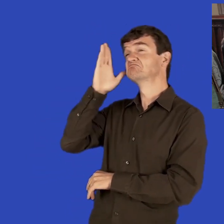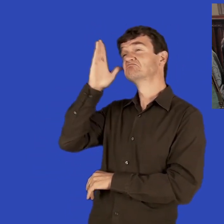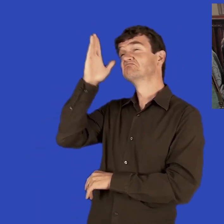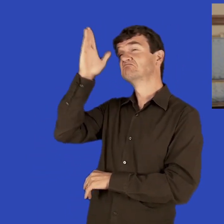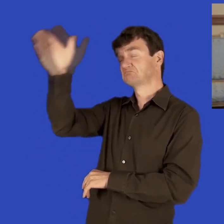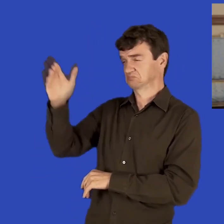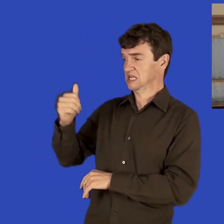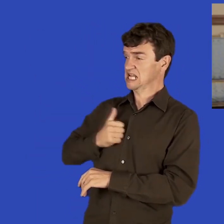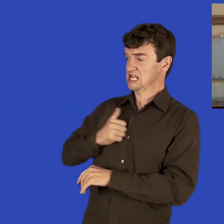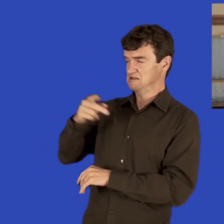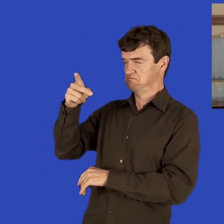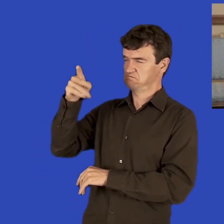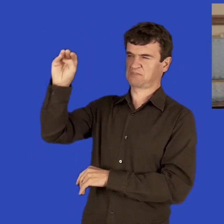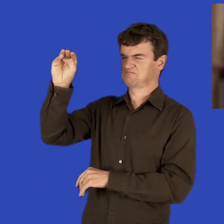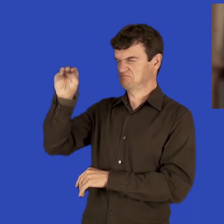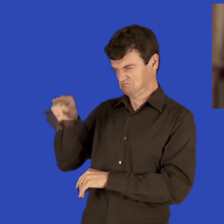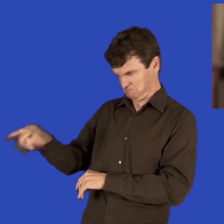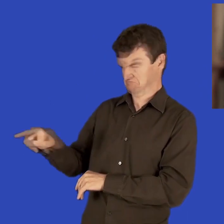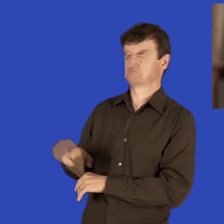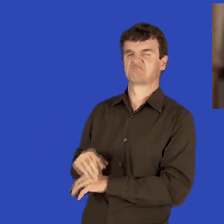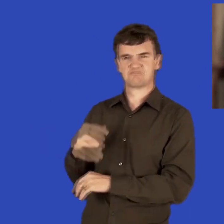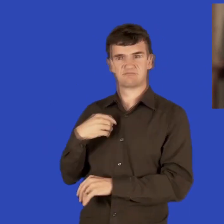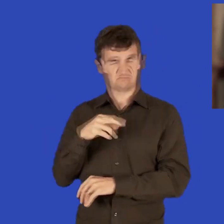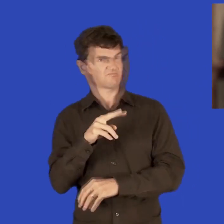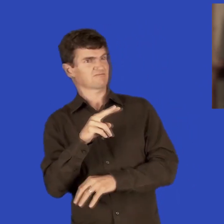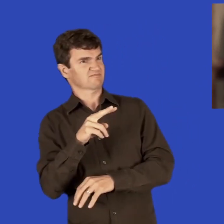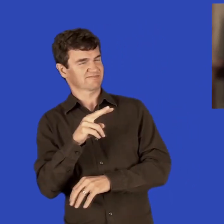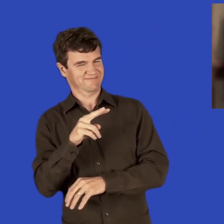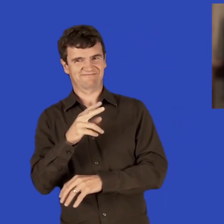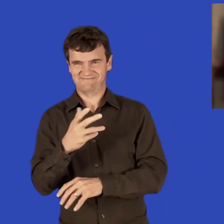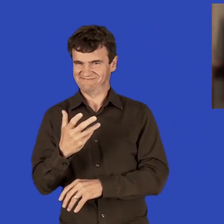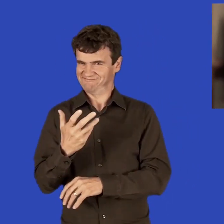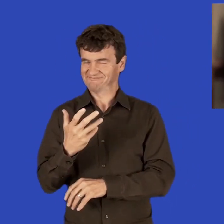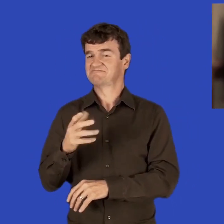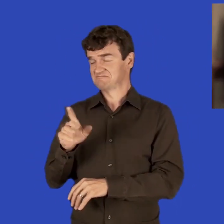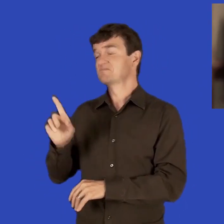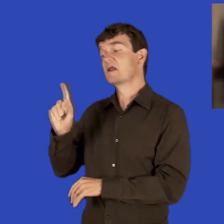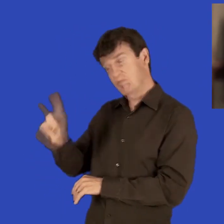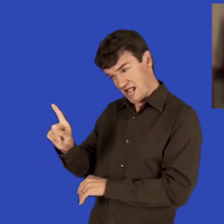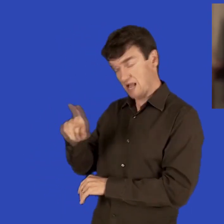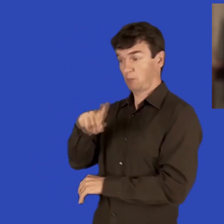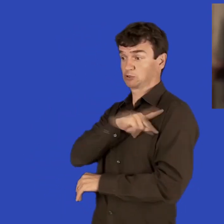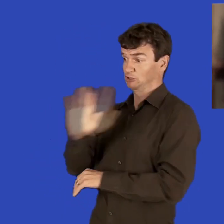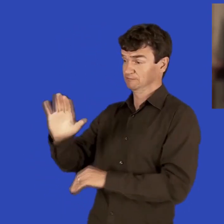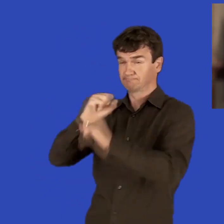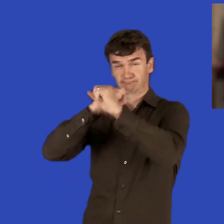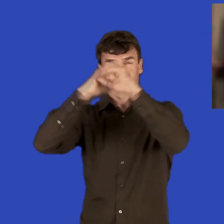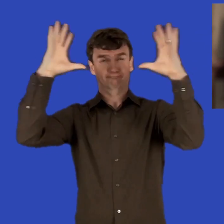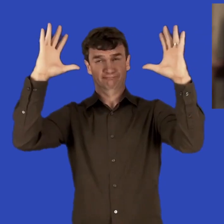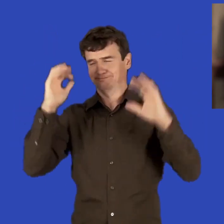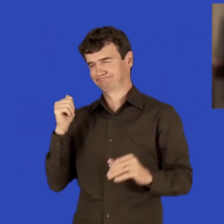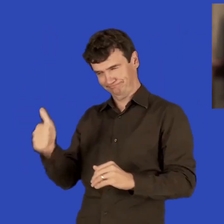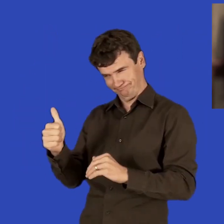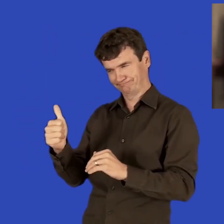was actually in the school getting ready to go out the door. And he said, Dave, you have the potential of actually being the